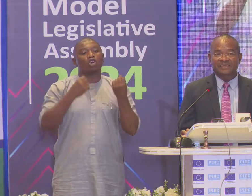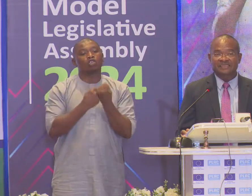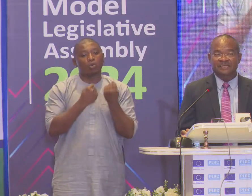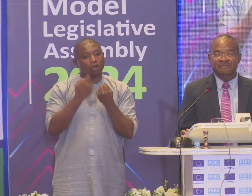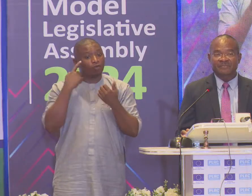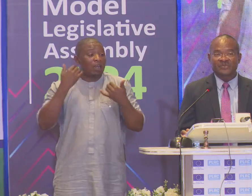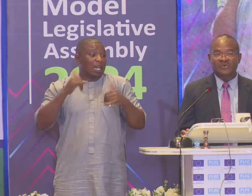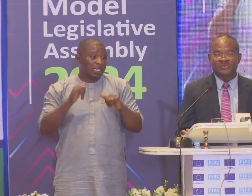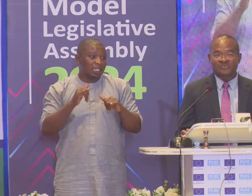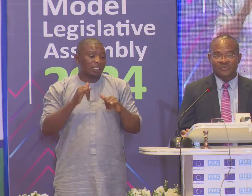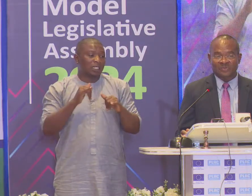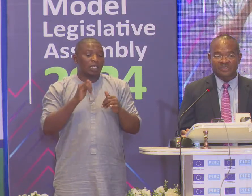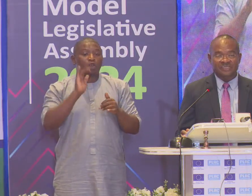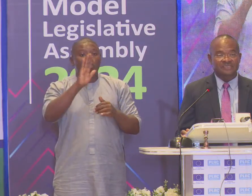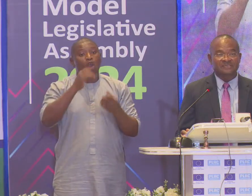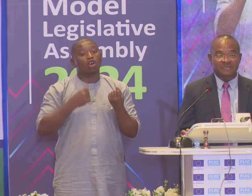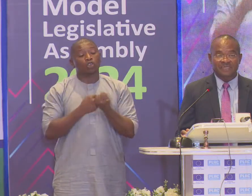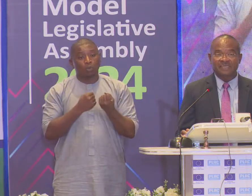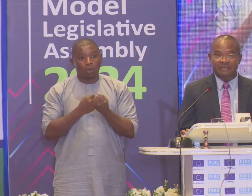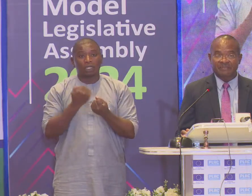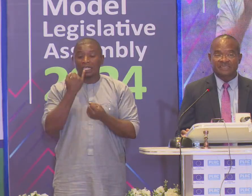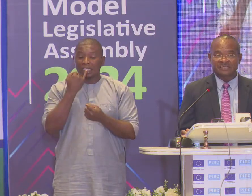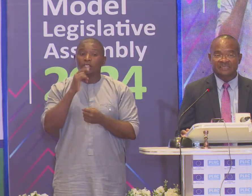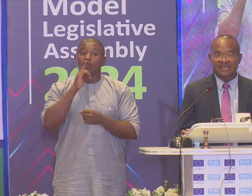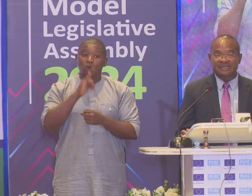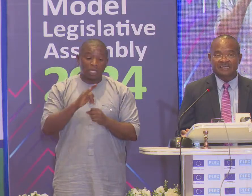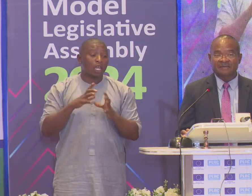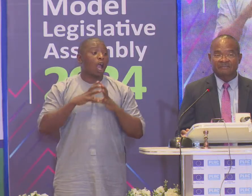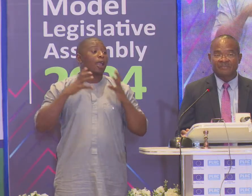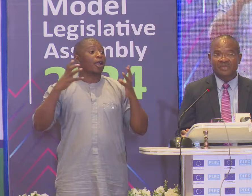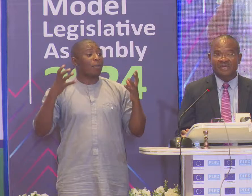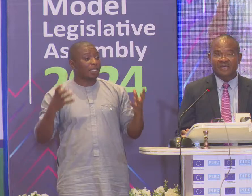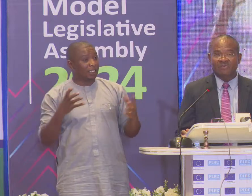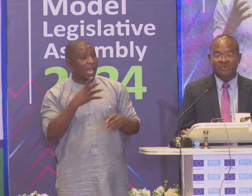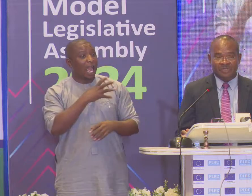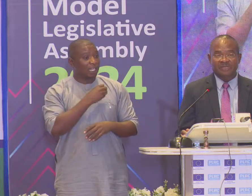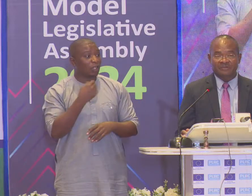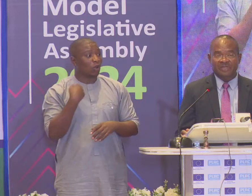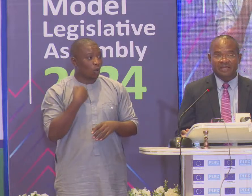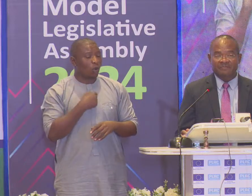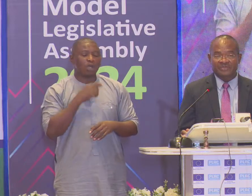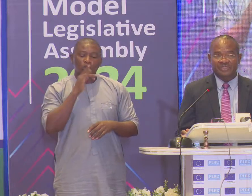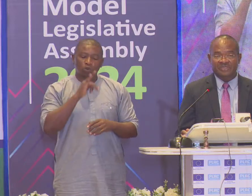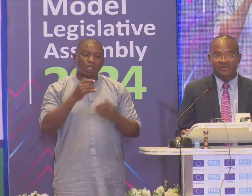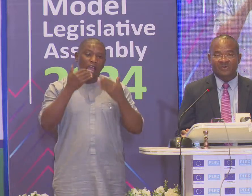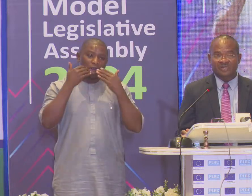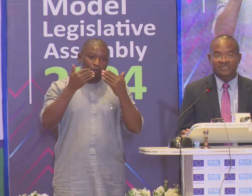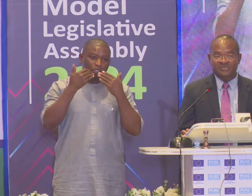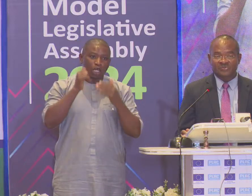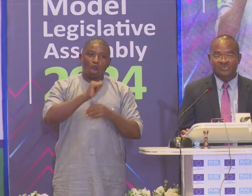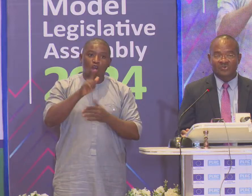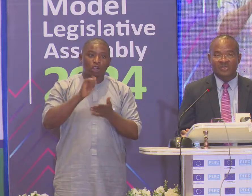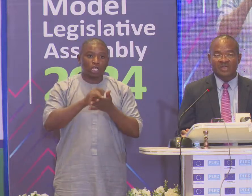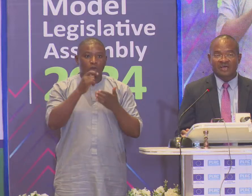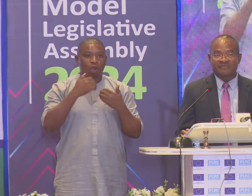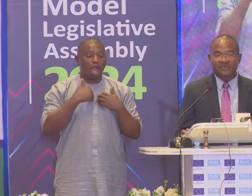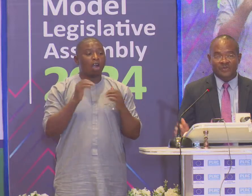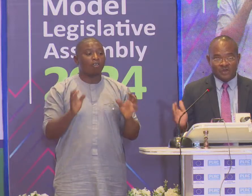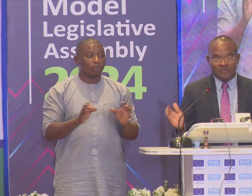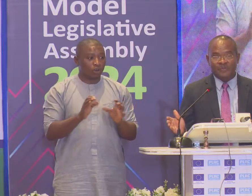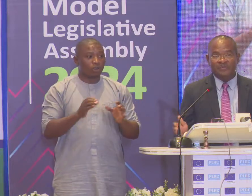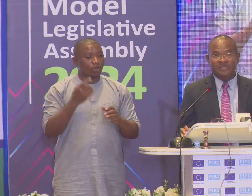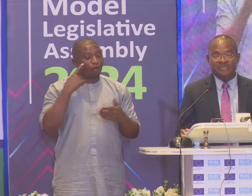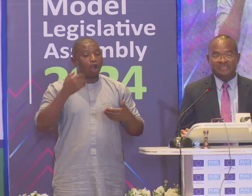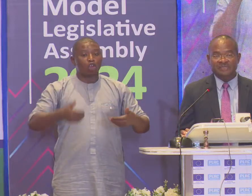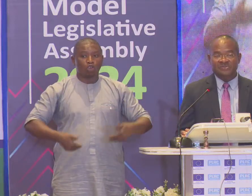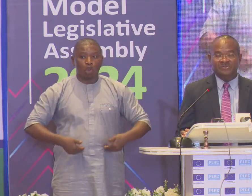that your support is really immense, and we really appreciate all that you do for young